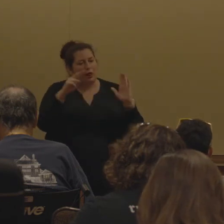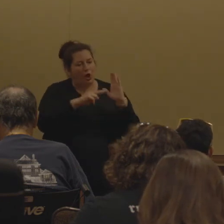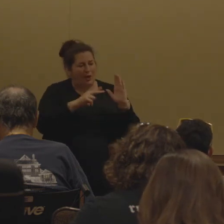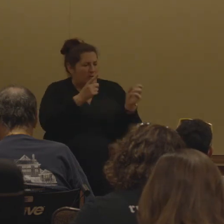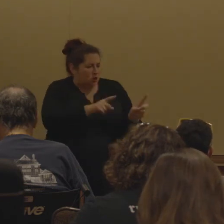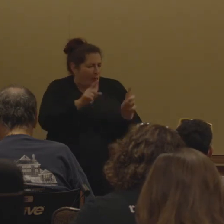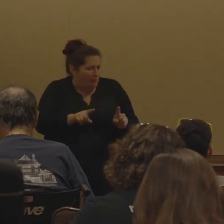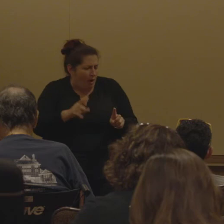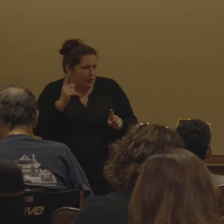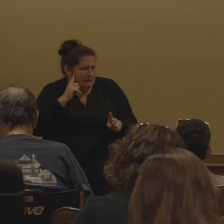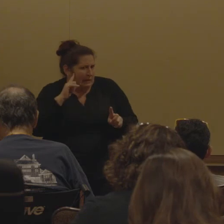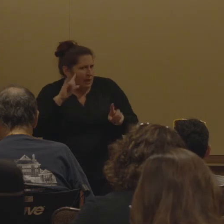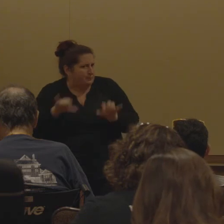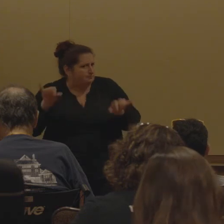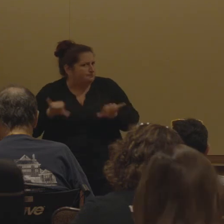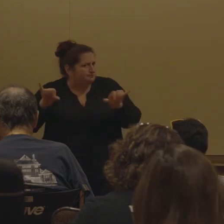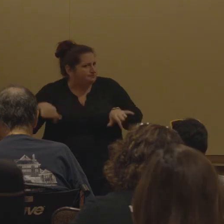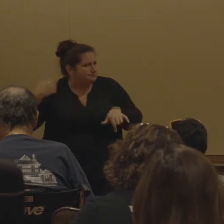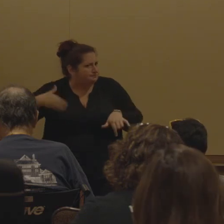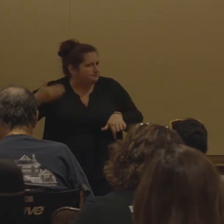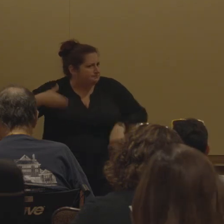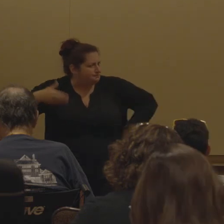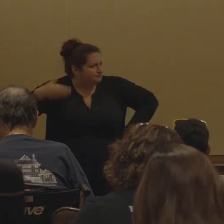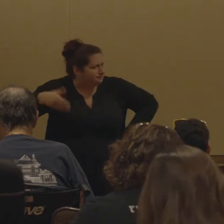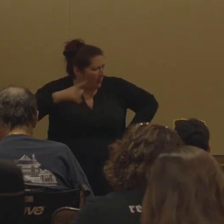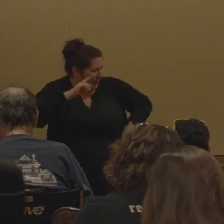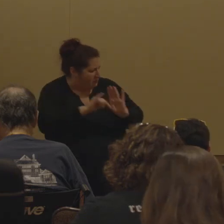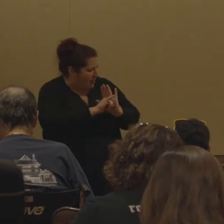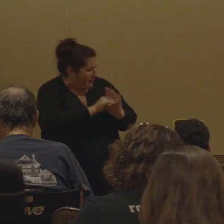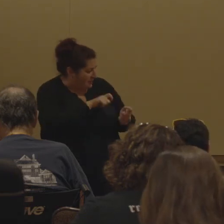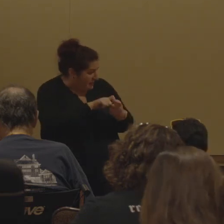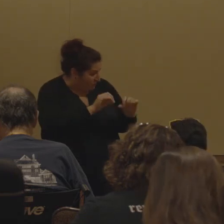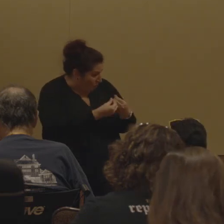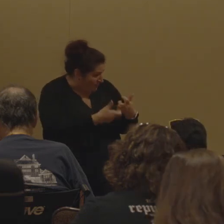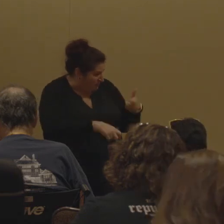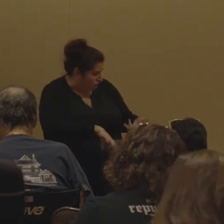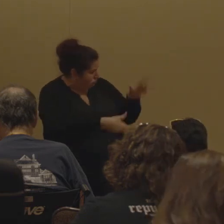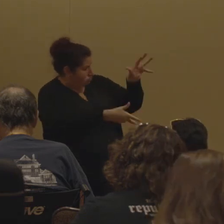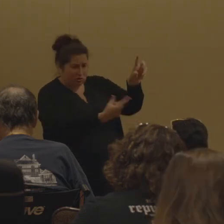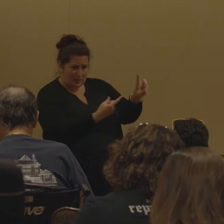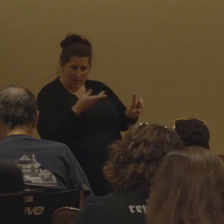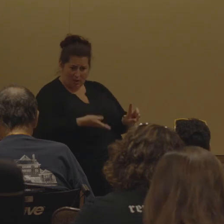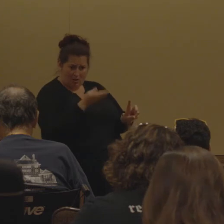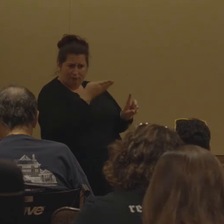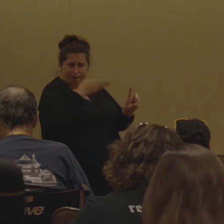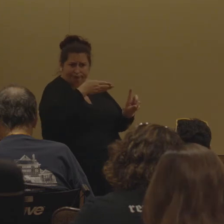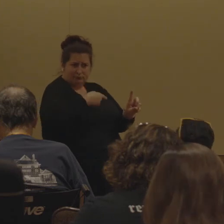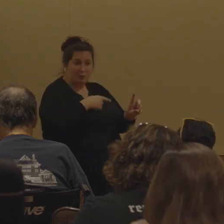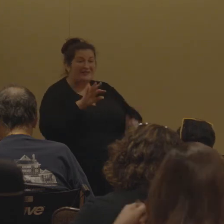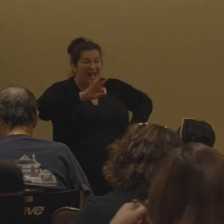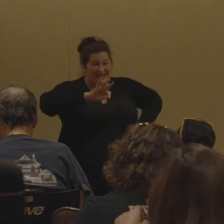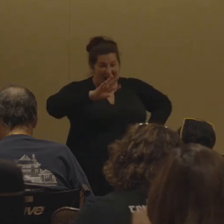trends, you know, what's the trends that they're hearing, and that helps us identify if it's coming out of a certain office, you know, because when you have